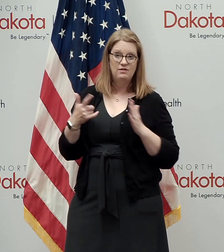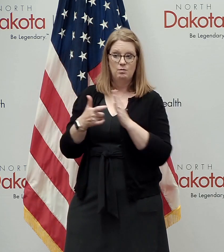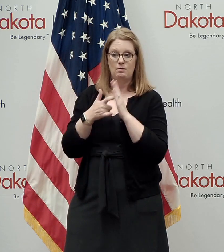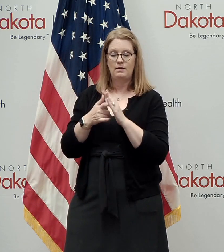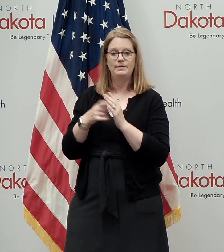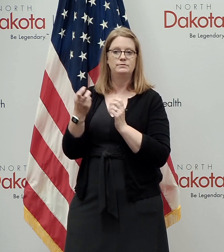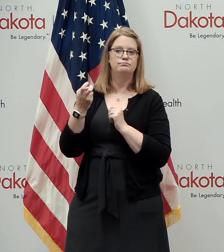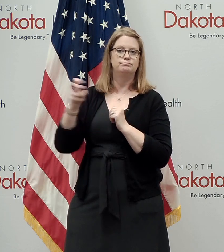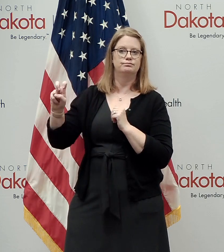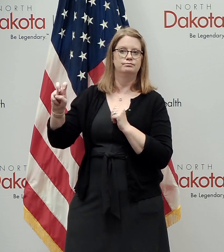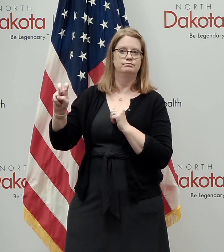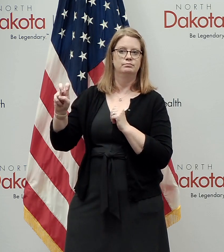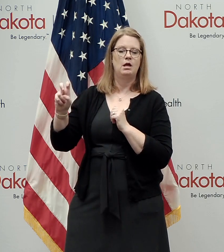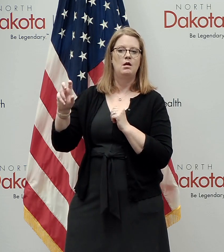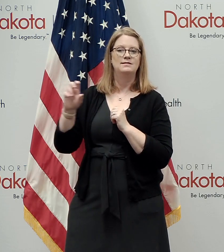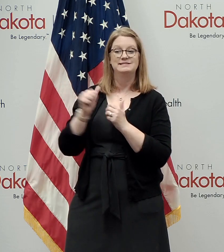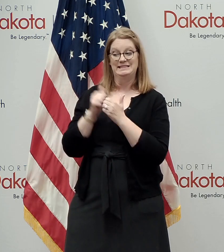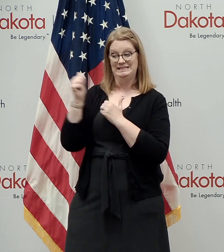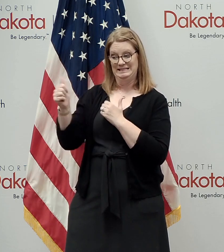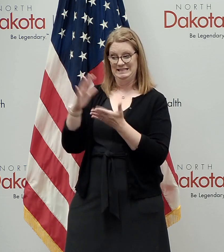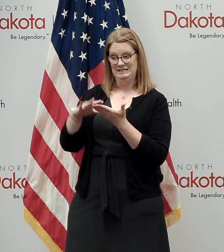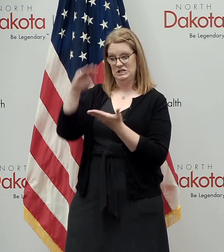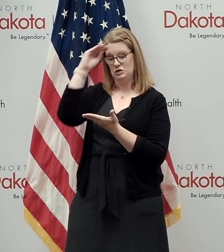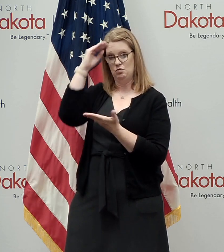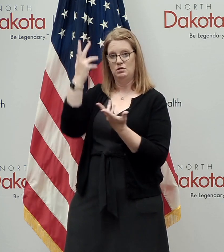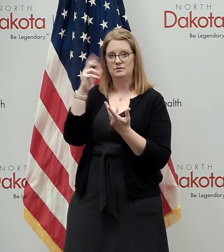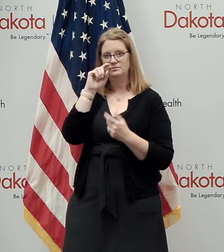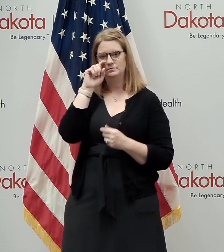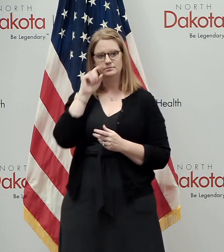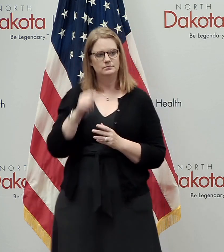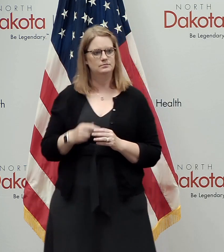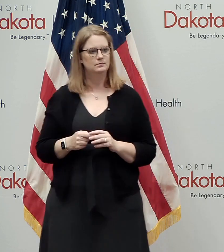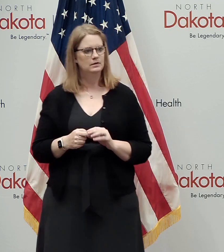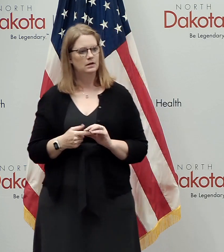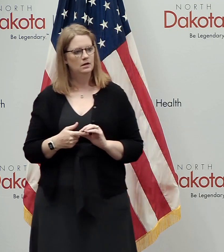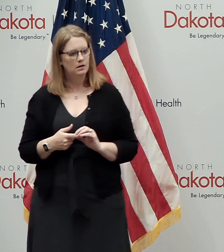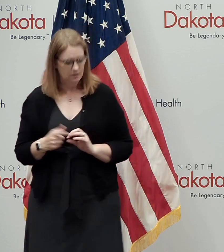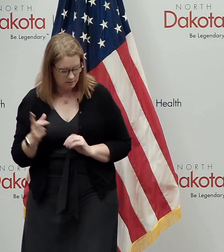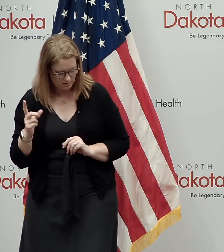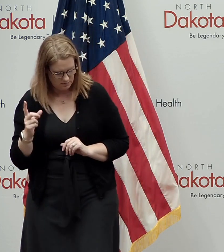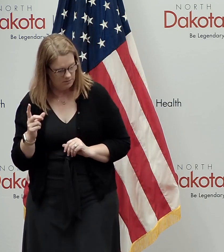switch to doing the distance learning as part of that.